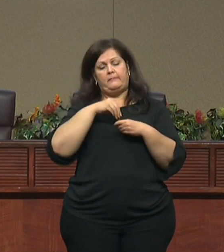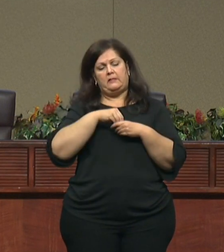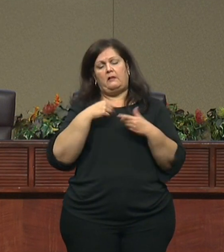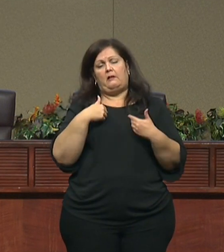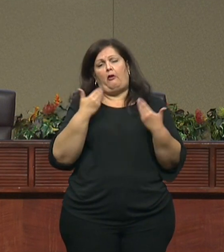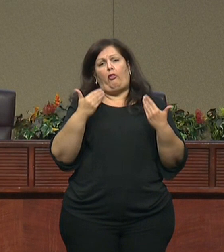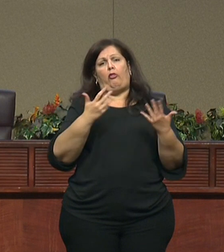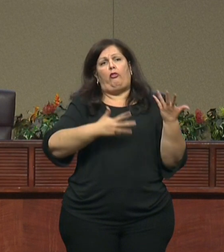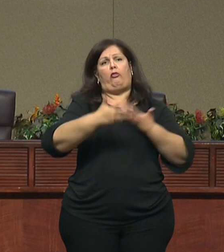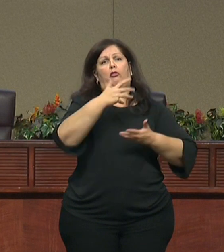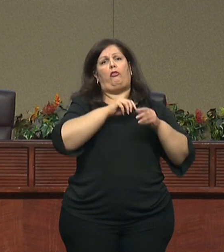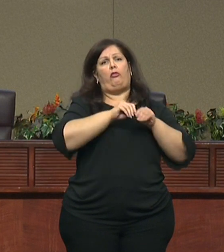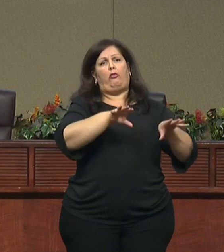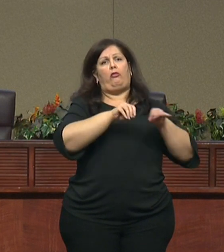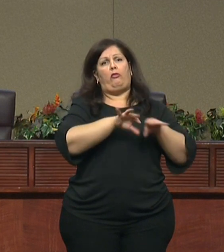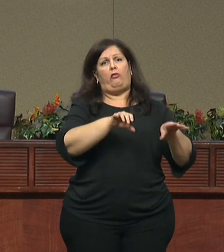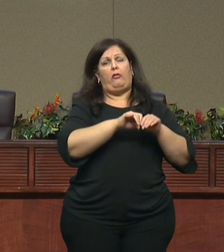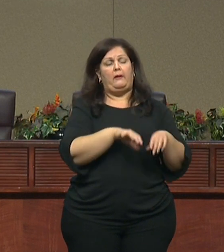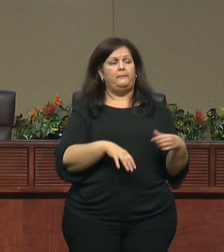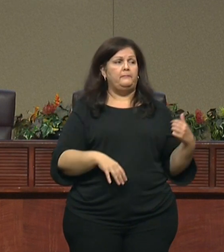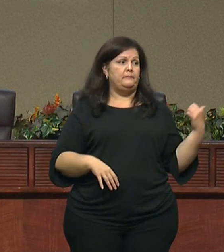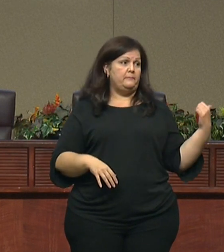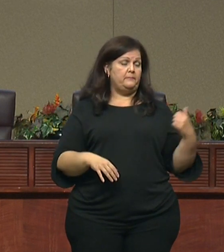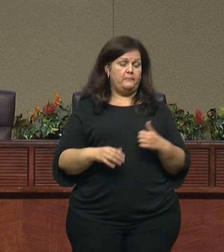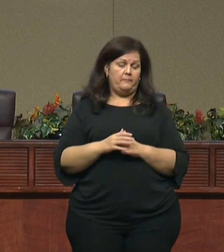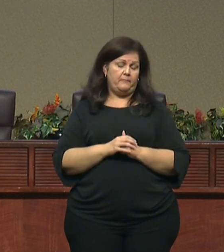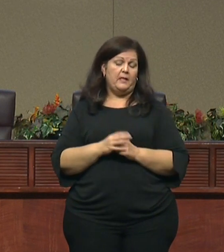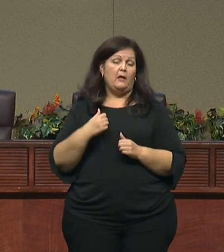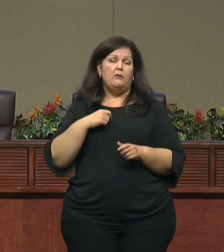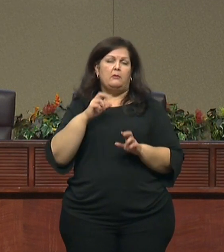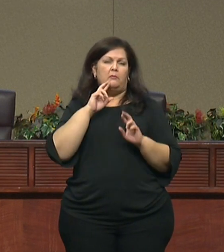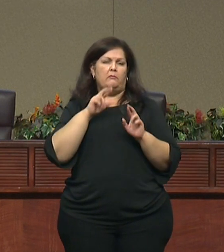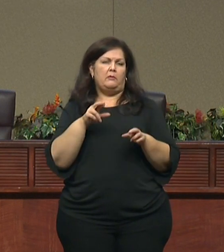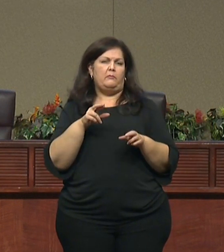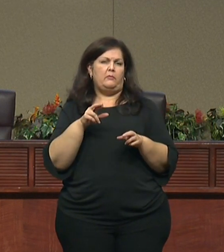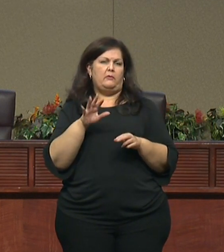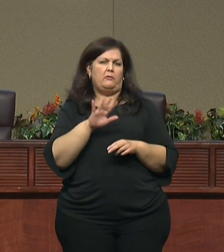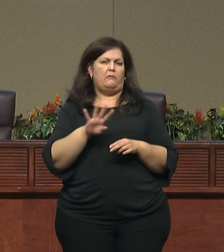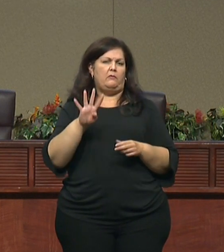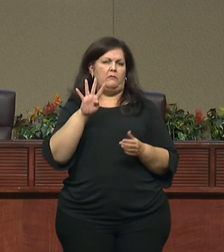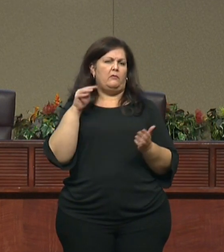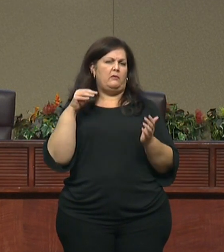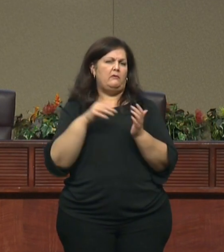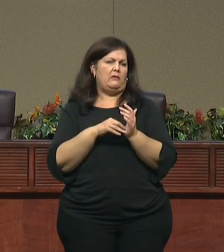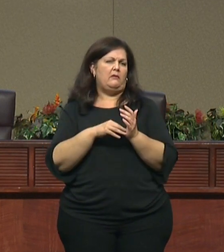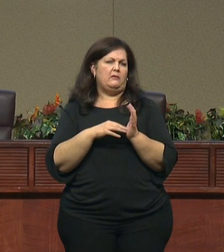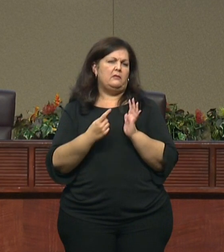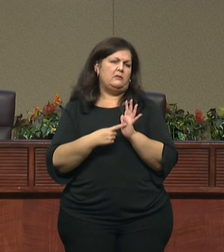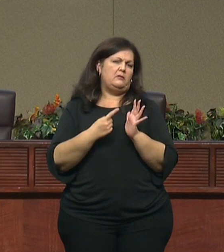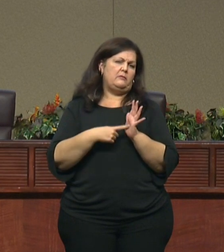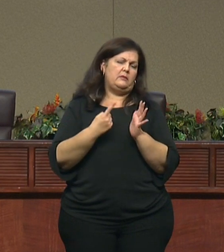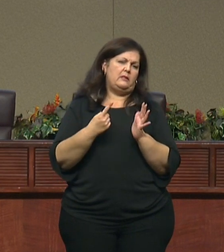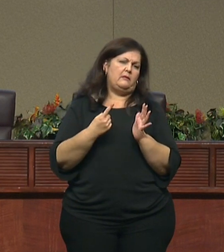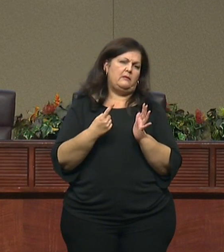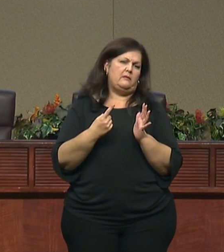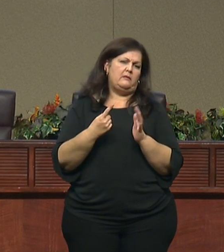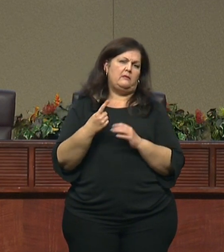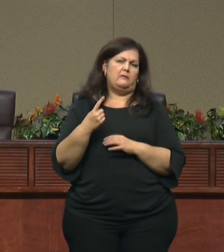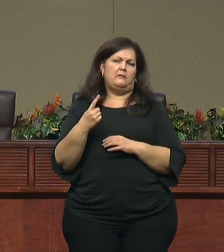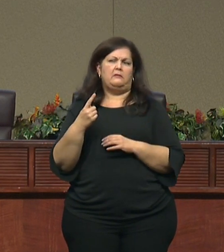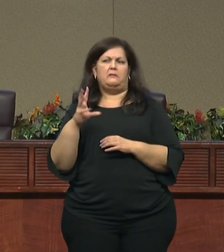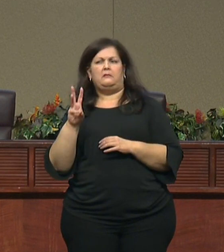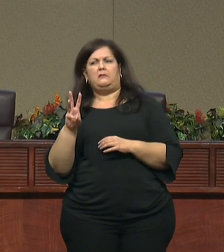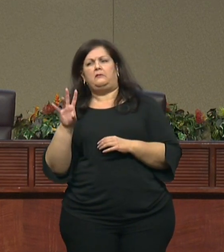didn't, we were reporting a little bit over 4,000, sometimes 6 or 7, but those